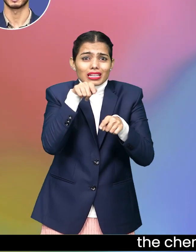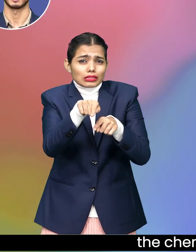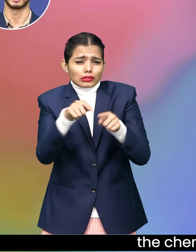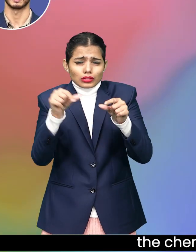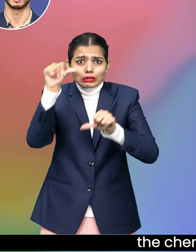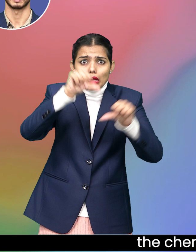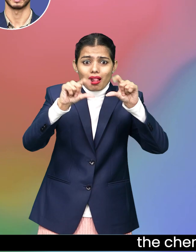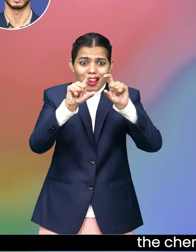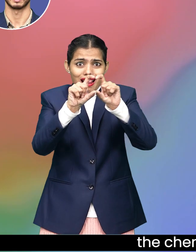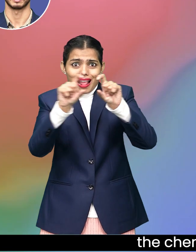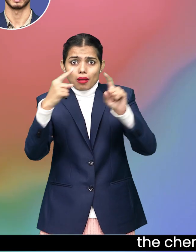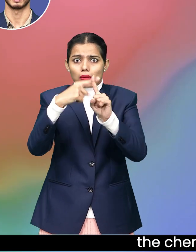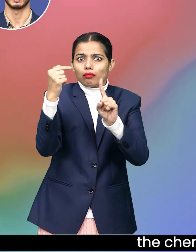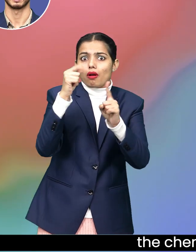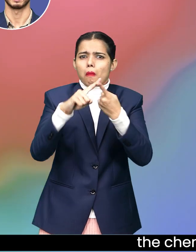it.